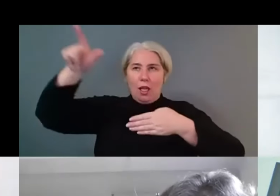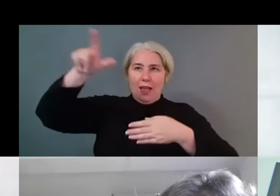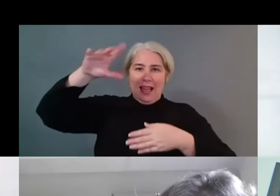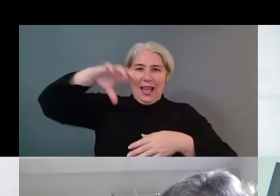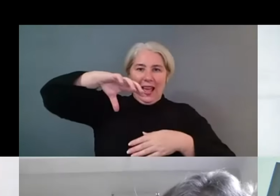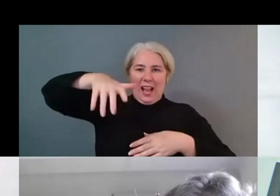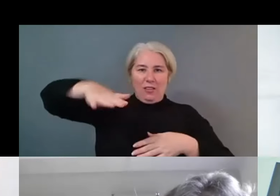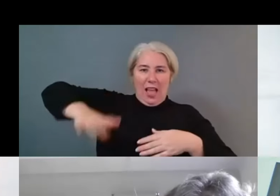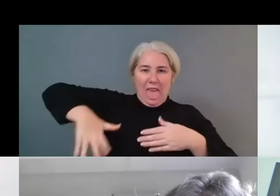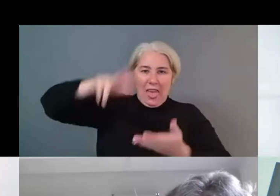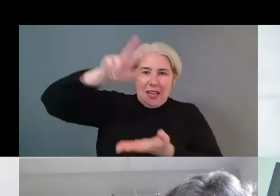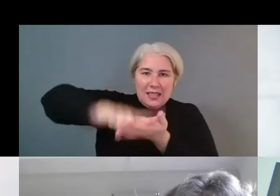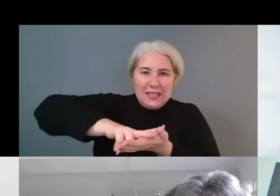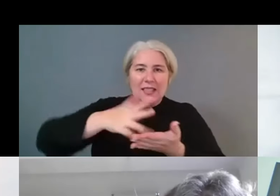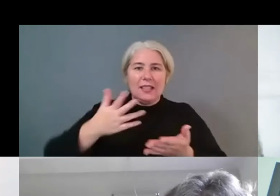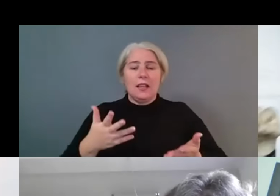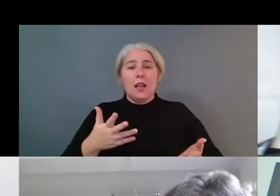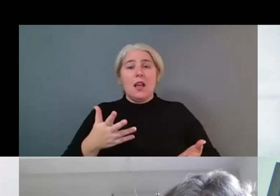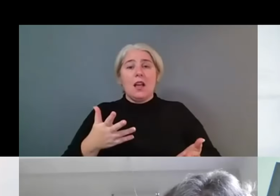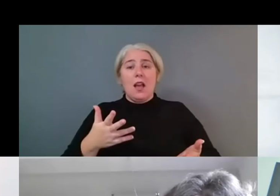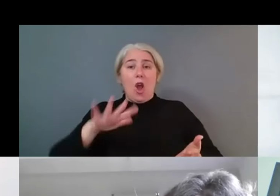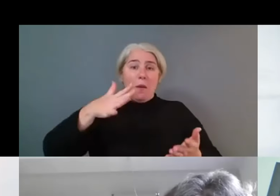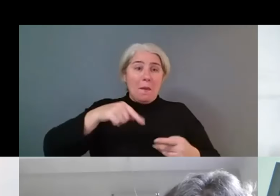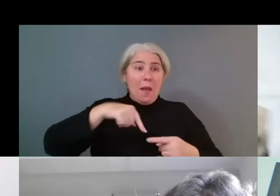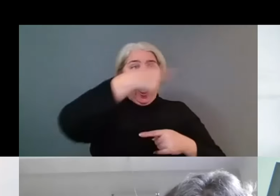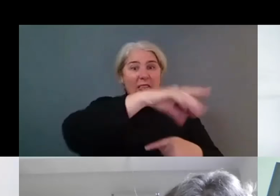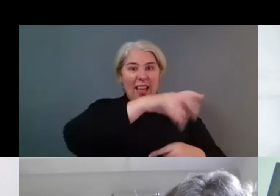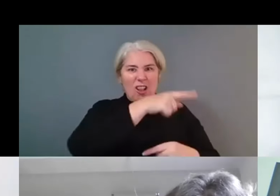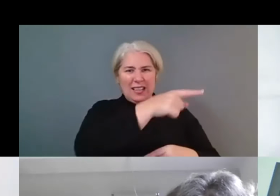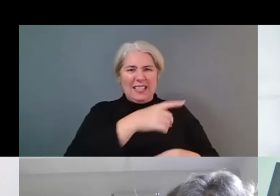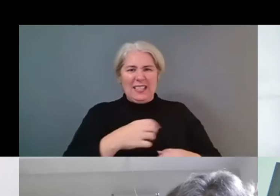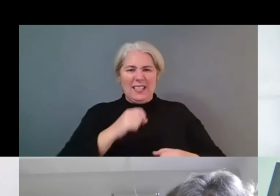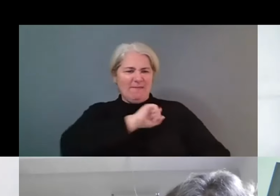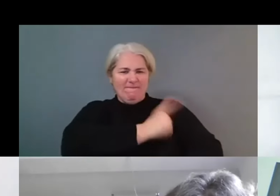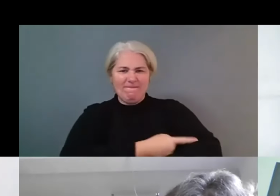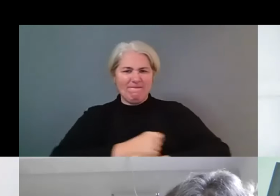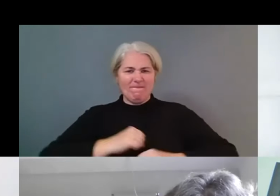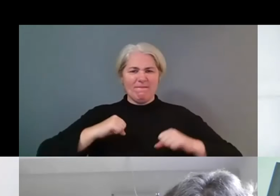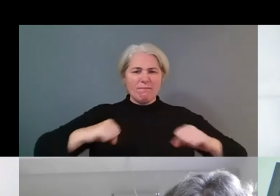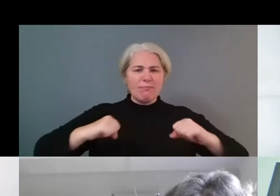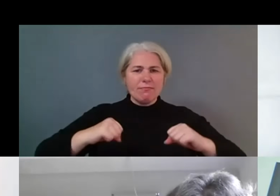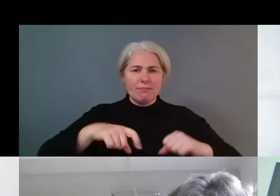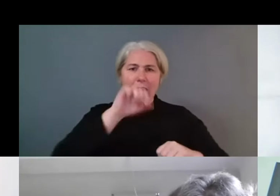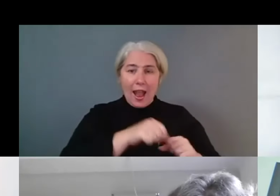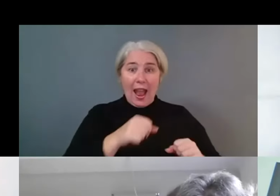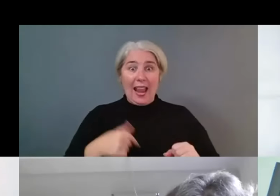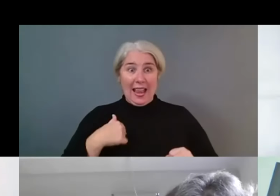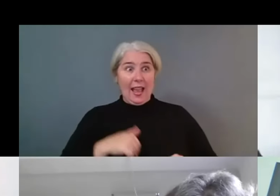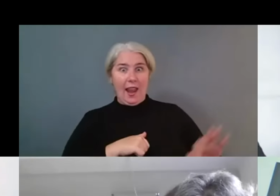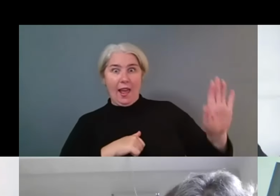country from which a case can be taken more effectively, and that DPO can help the DPO in the other country to take a